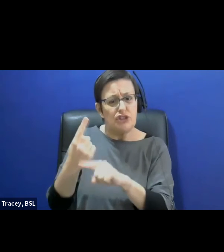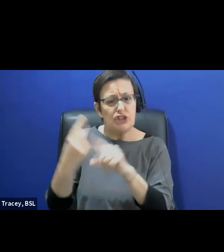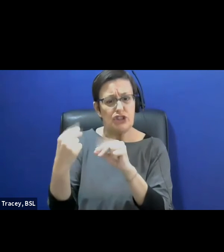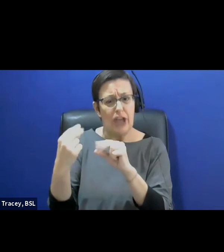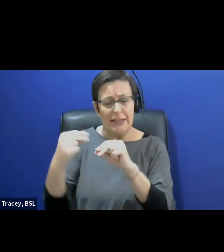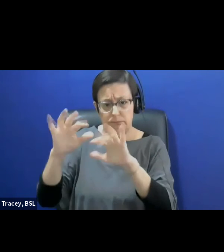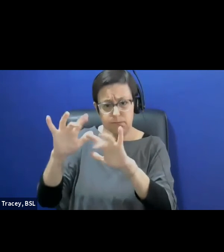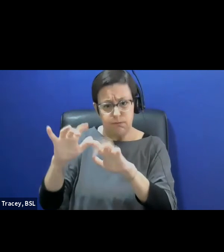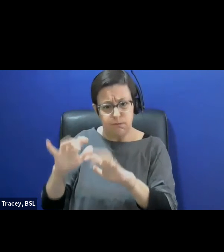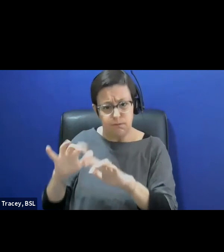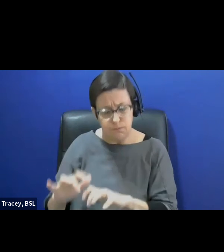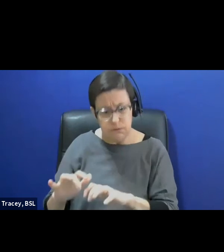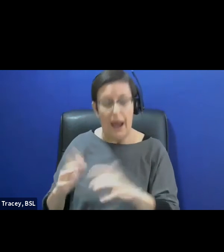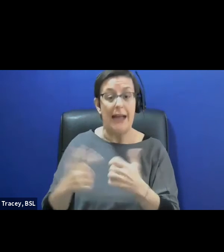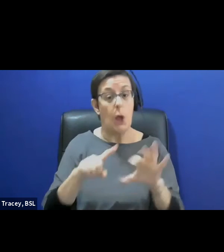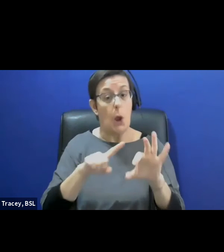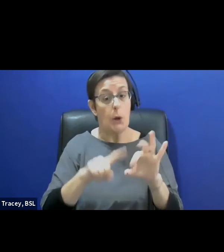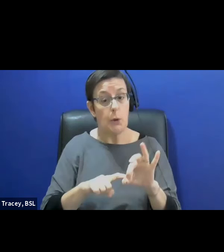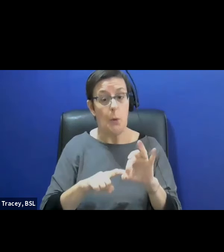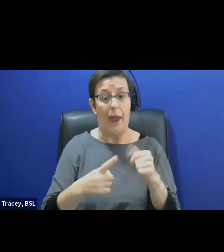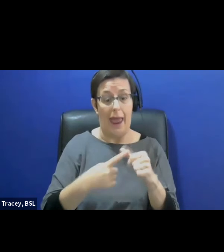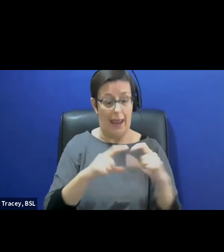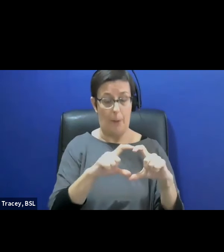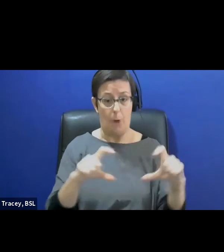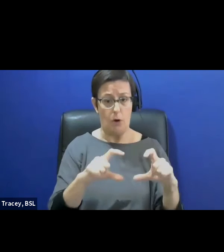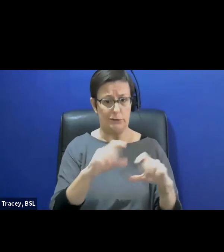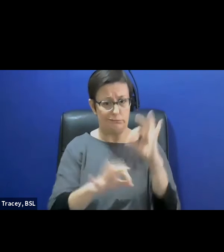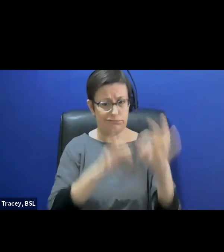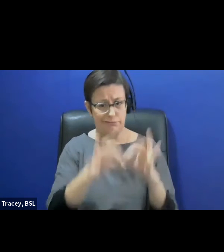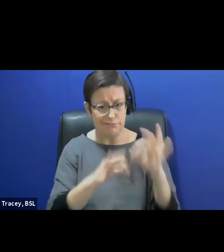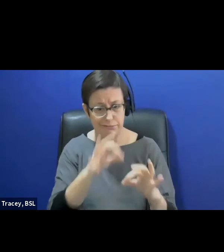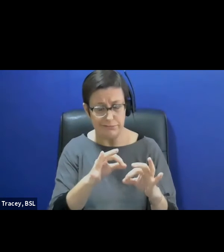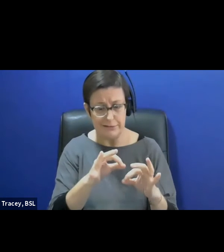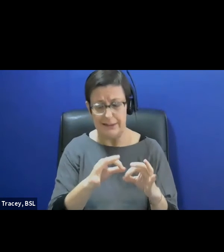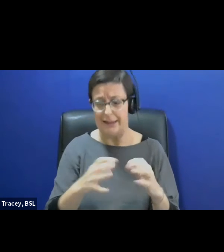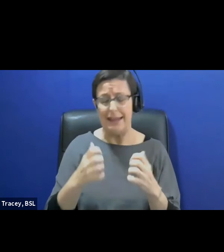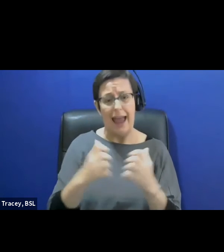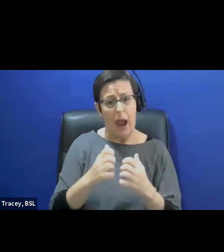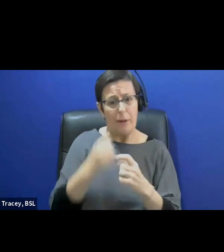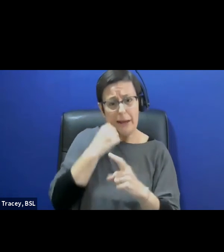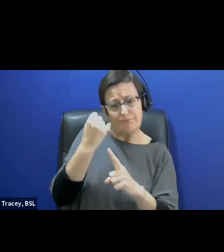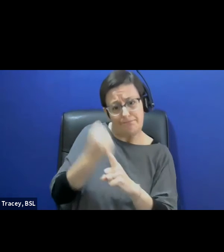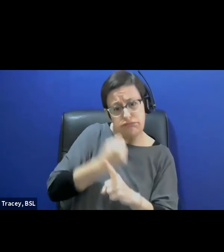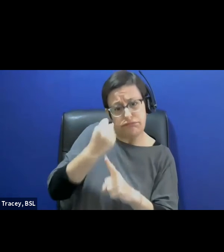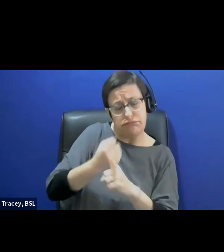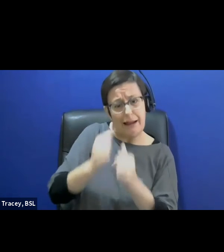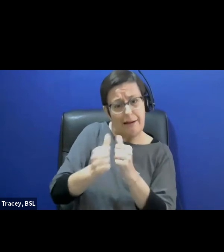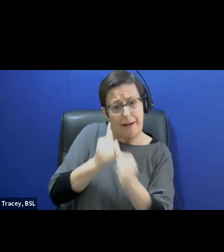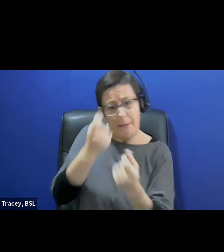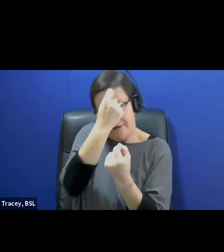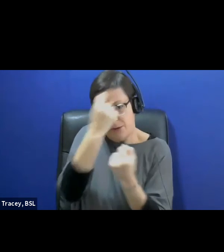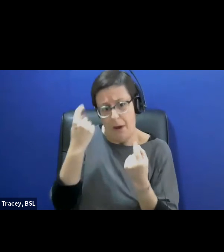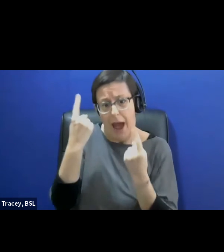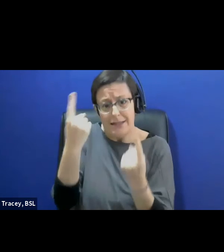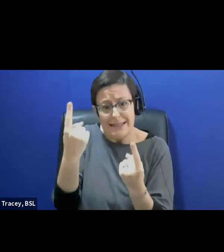can companies really understand the value of audits. And I think that probably spreads beyond companies and to policymakers and